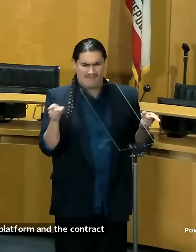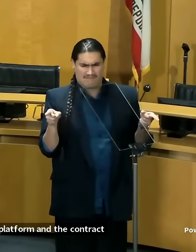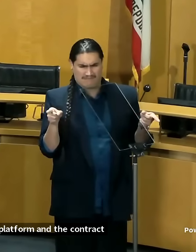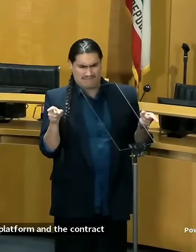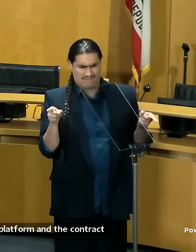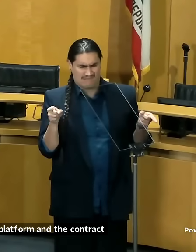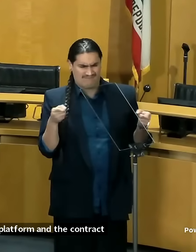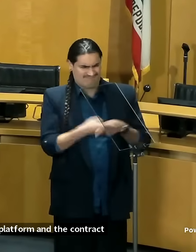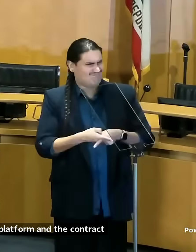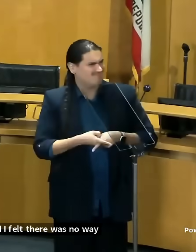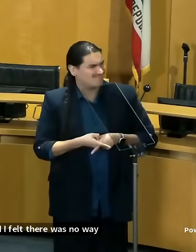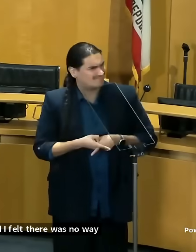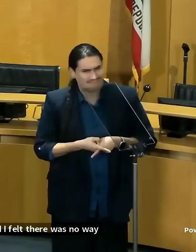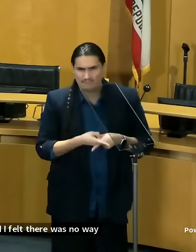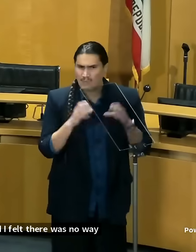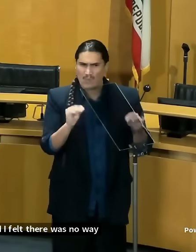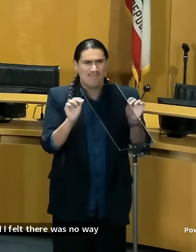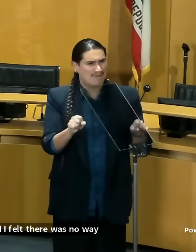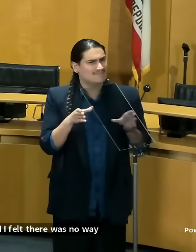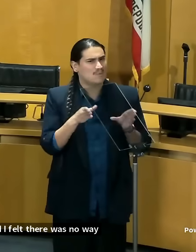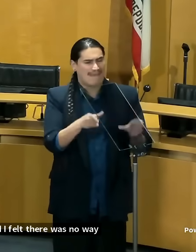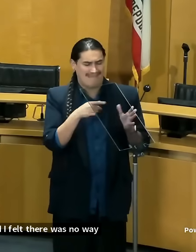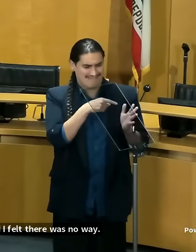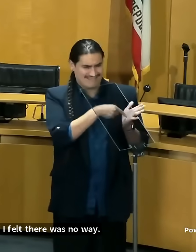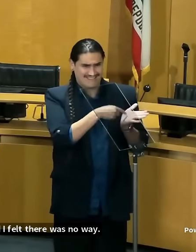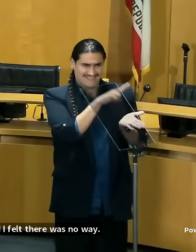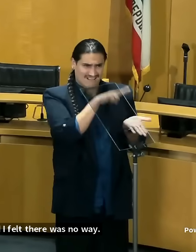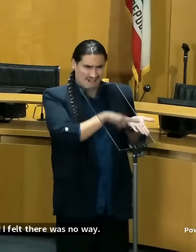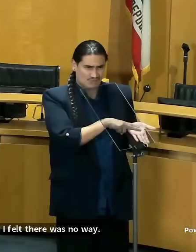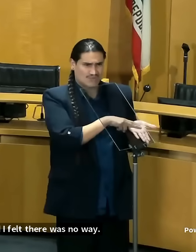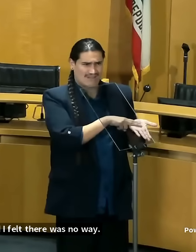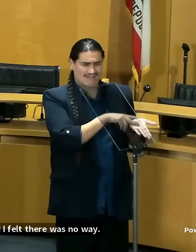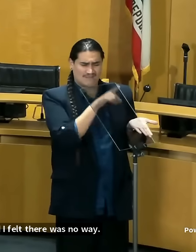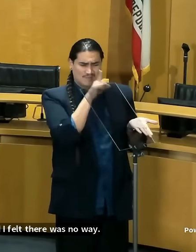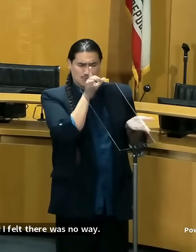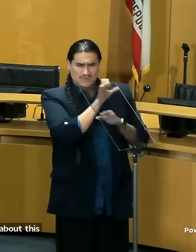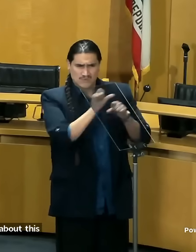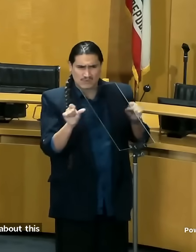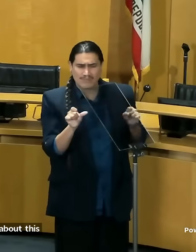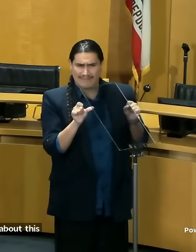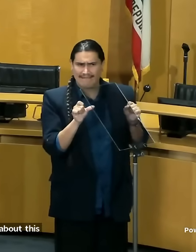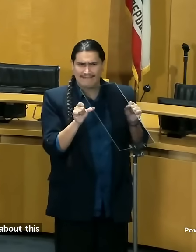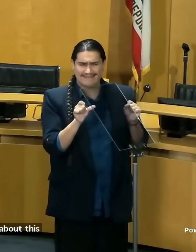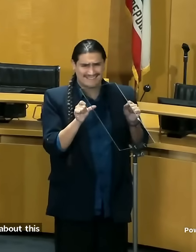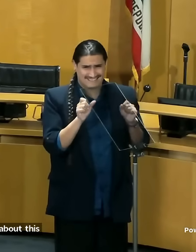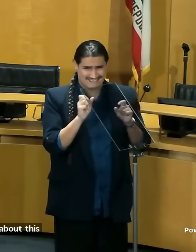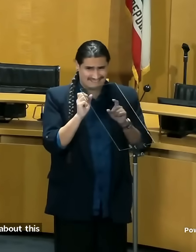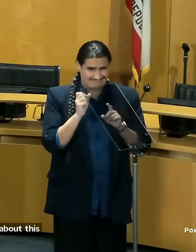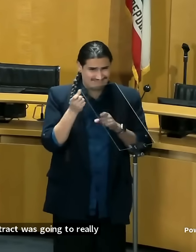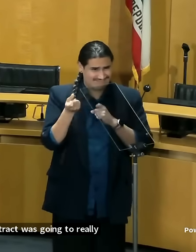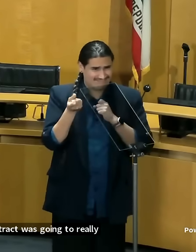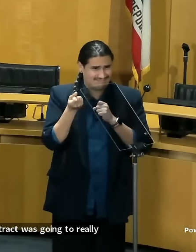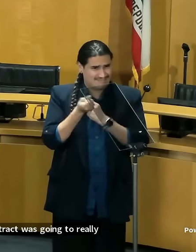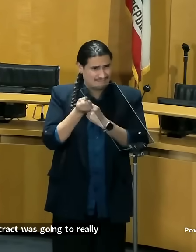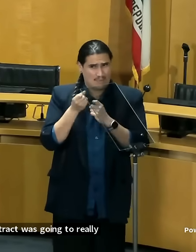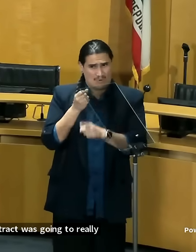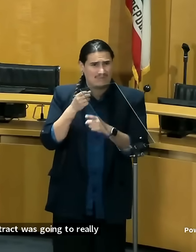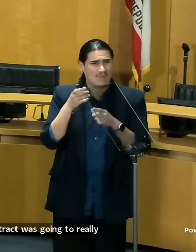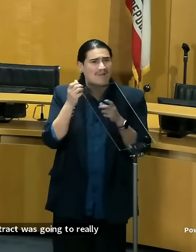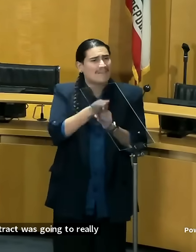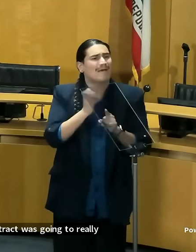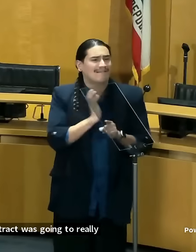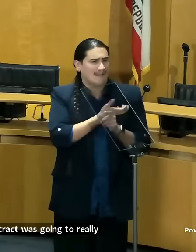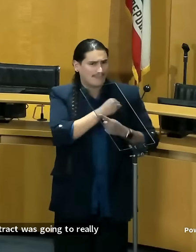way that anything about this contract was going to really make a significant difference in the lives of